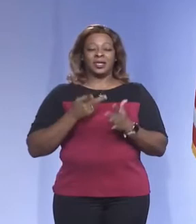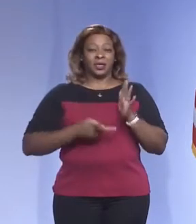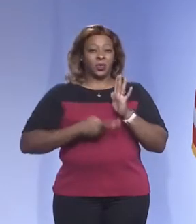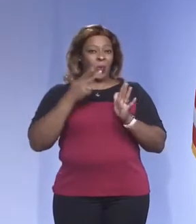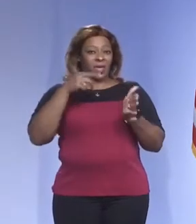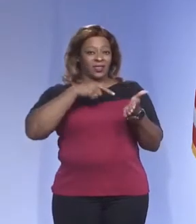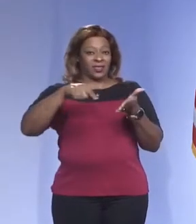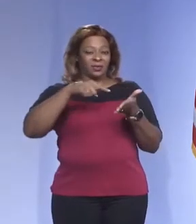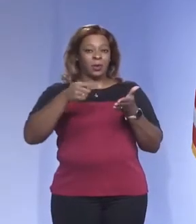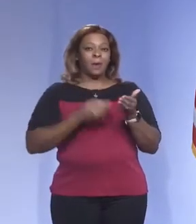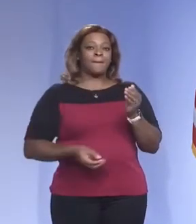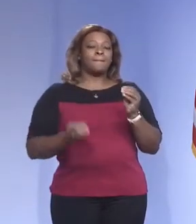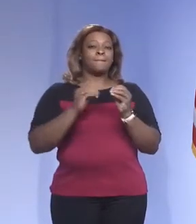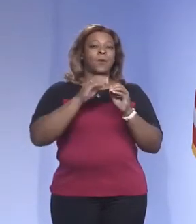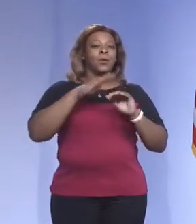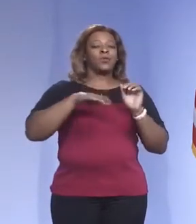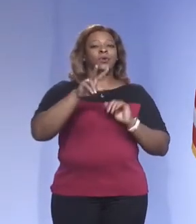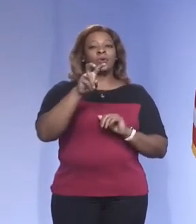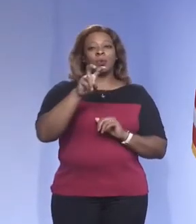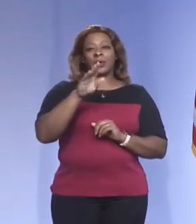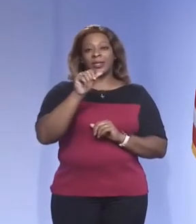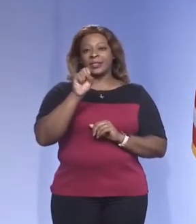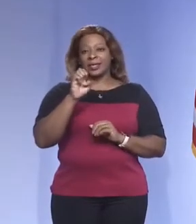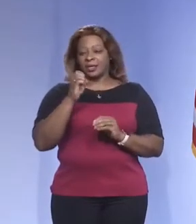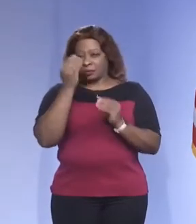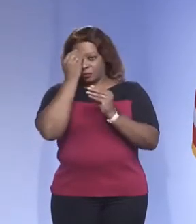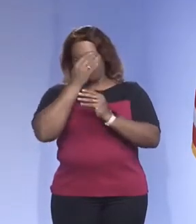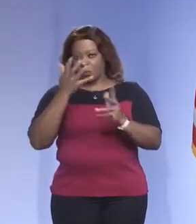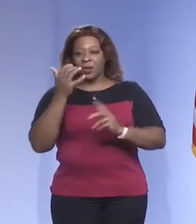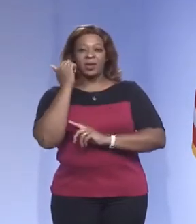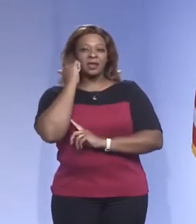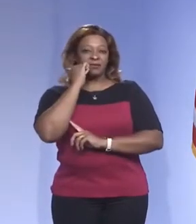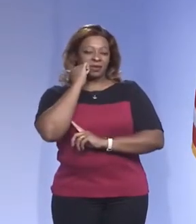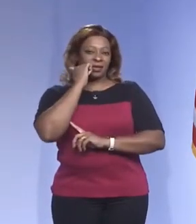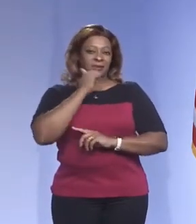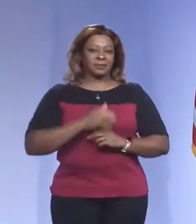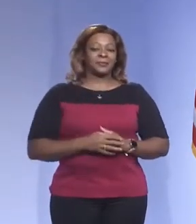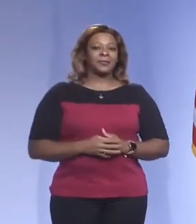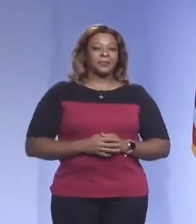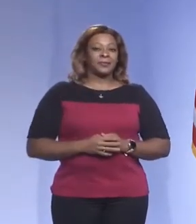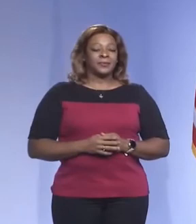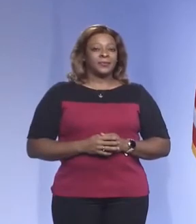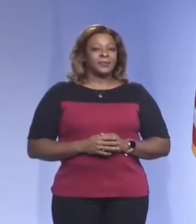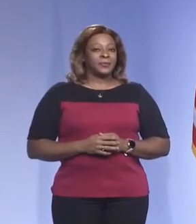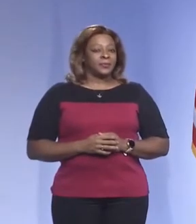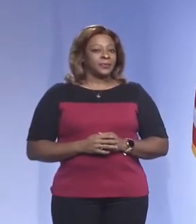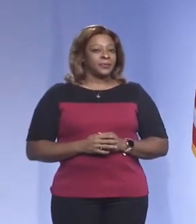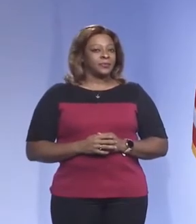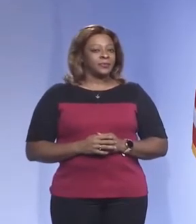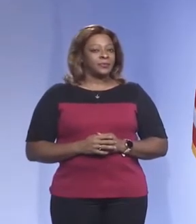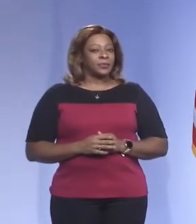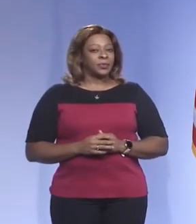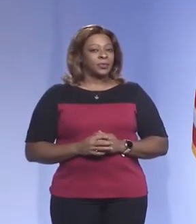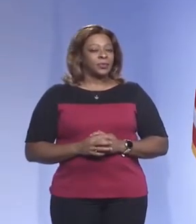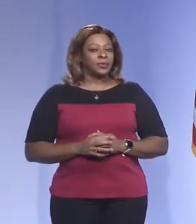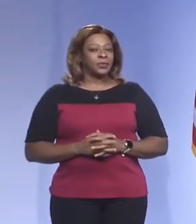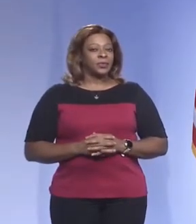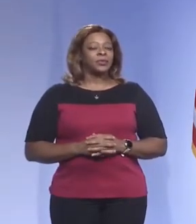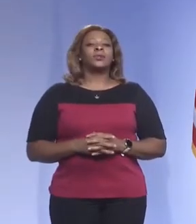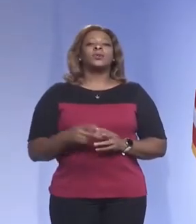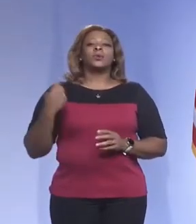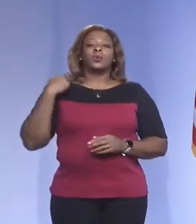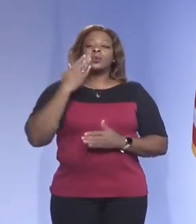that we've had more than 200 cases reported on a given day. In terms of we've had